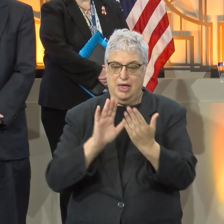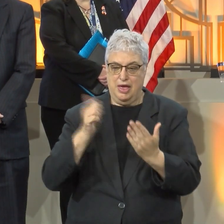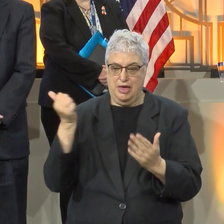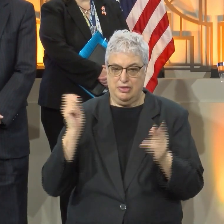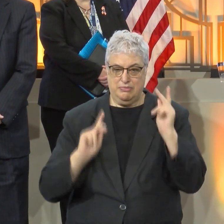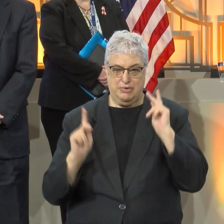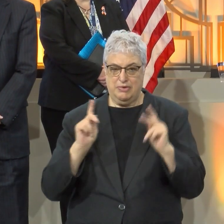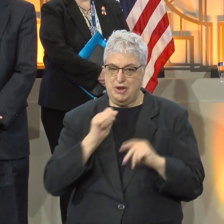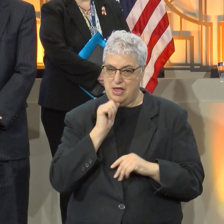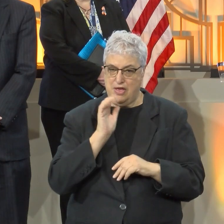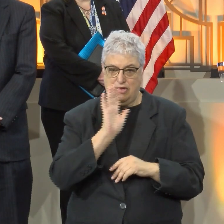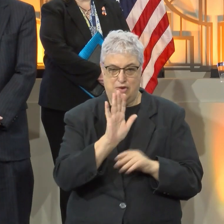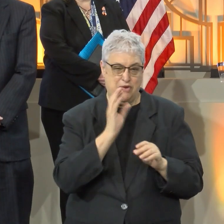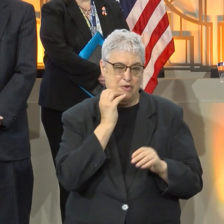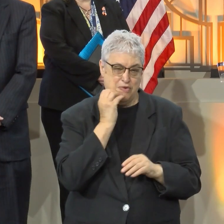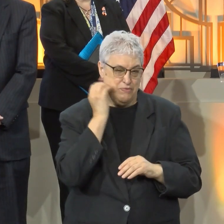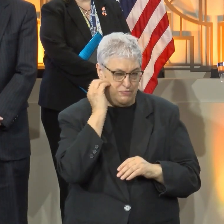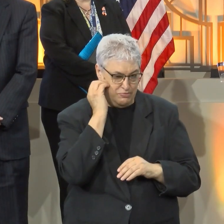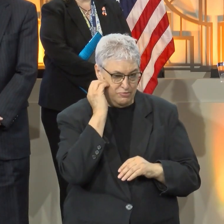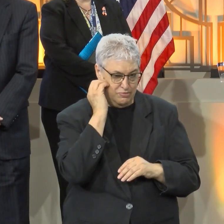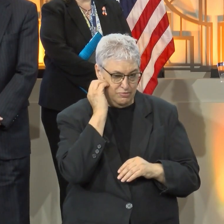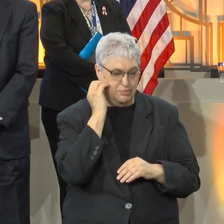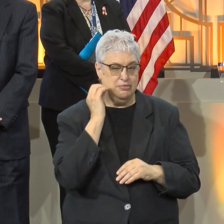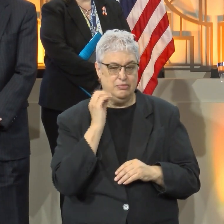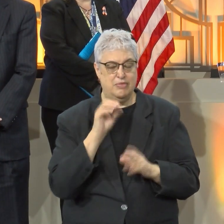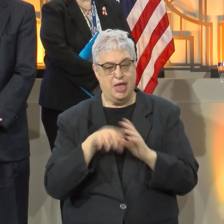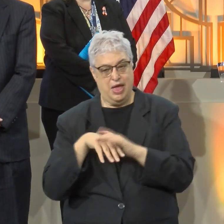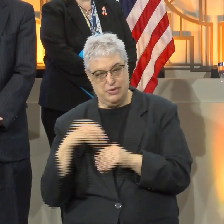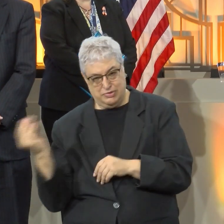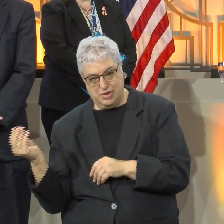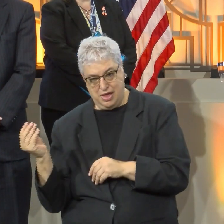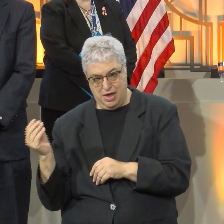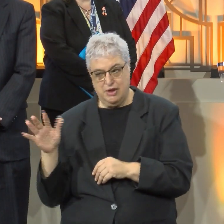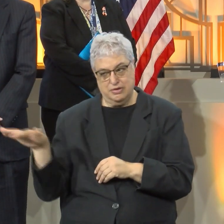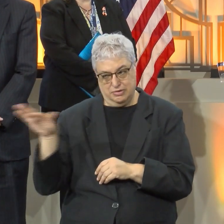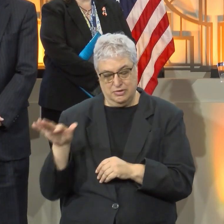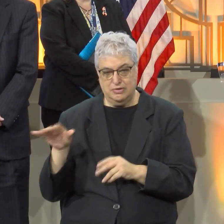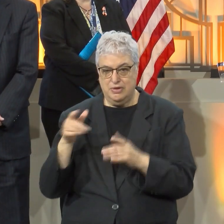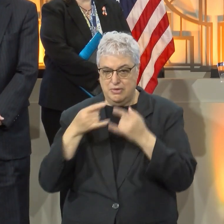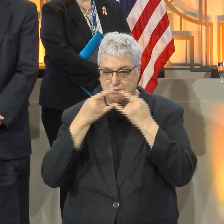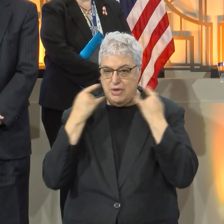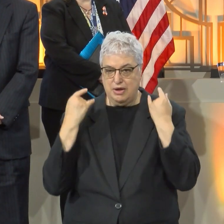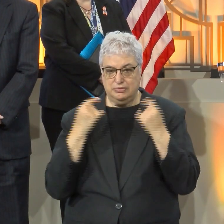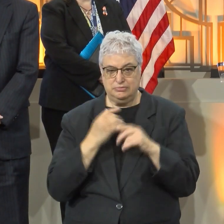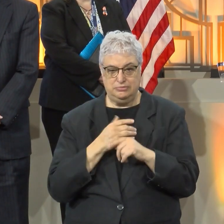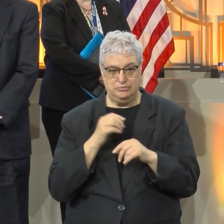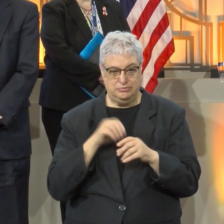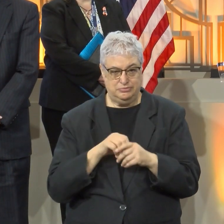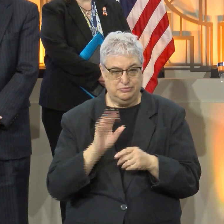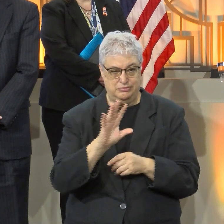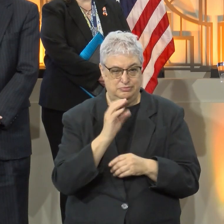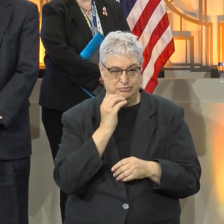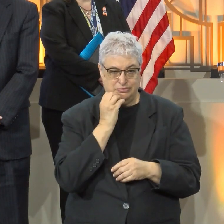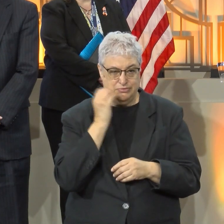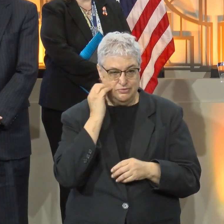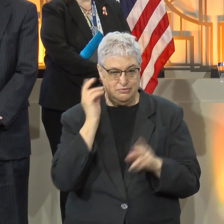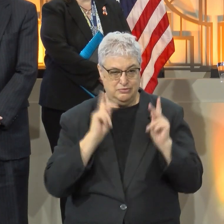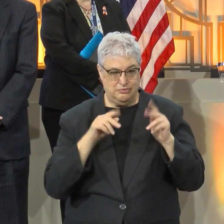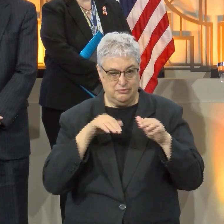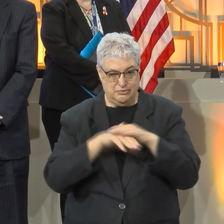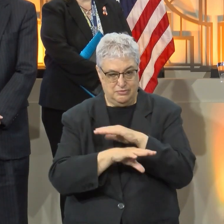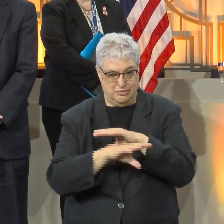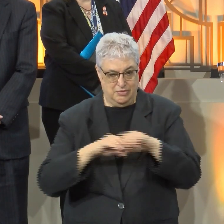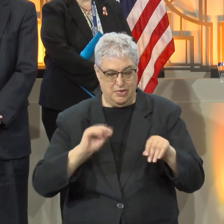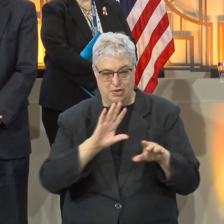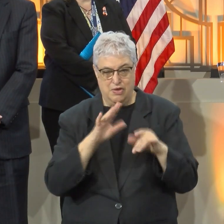else outside of your home, please put on your mask. And quite frankly, if you're in your home and there are people coming in